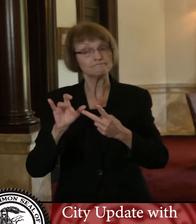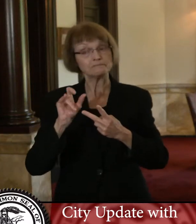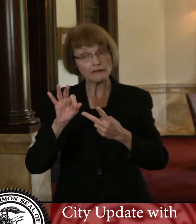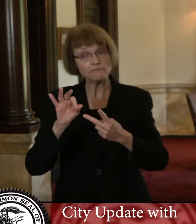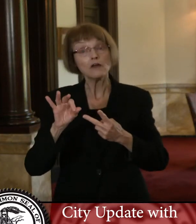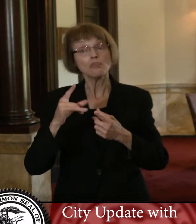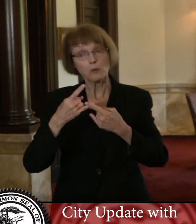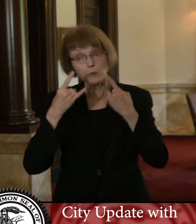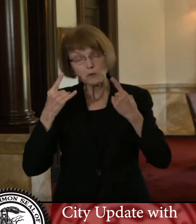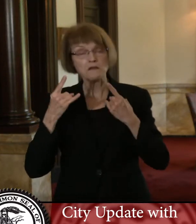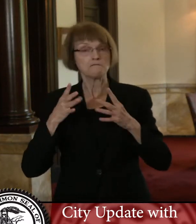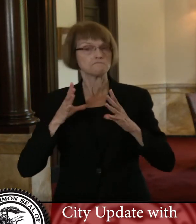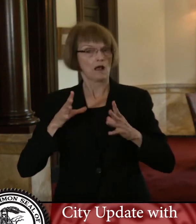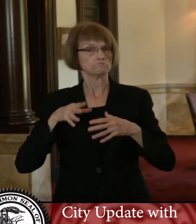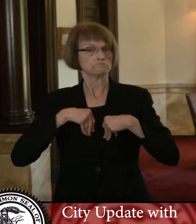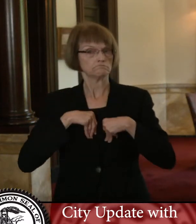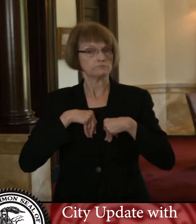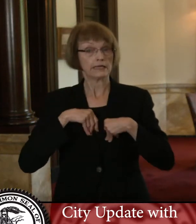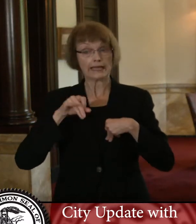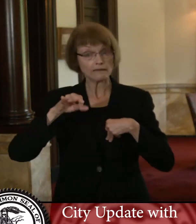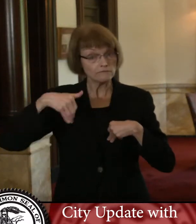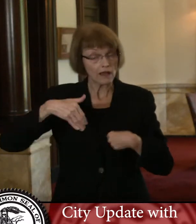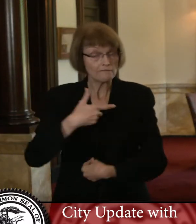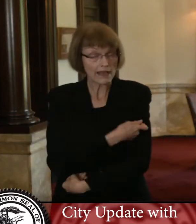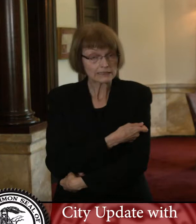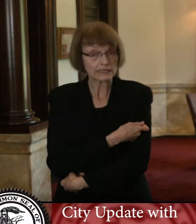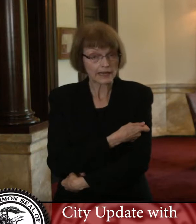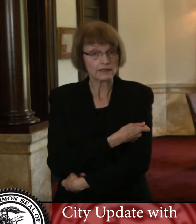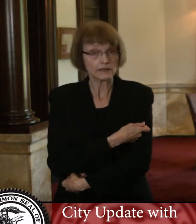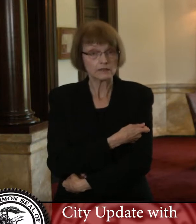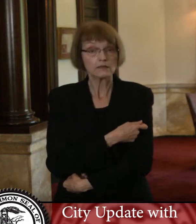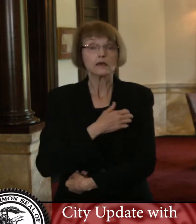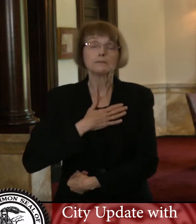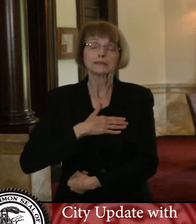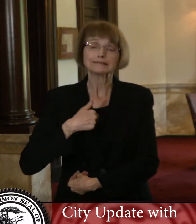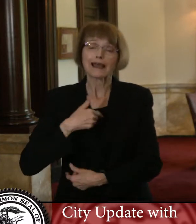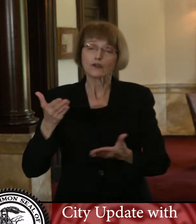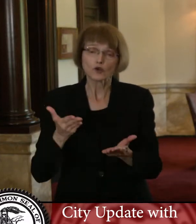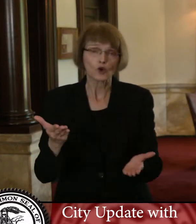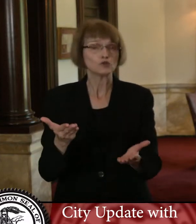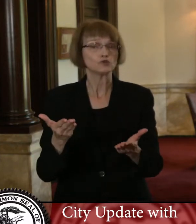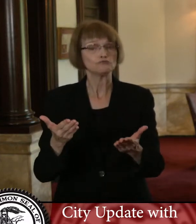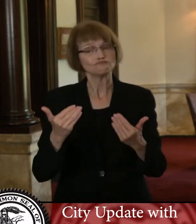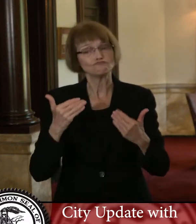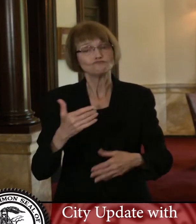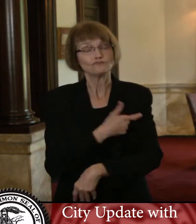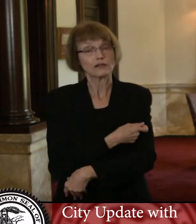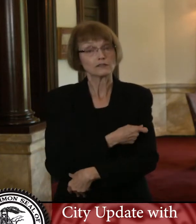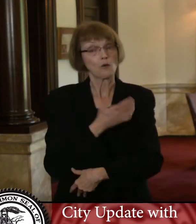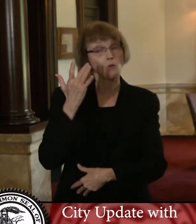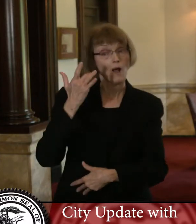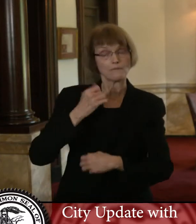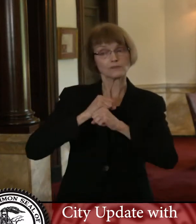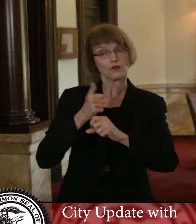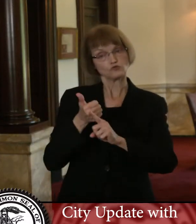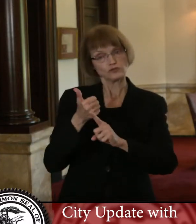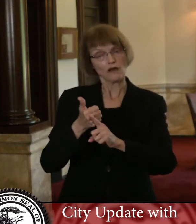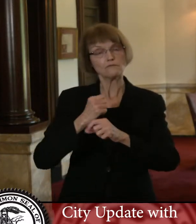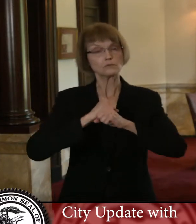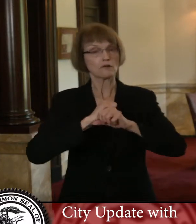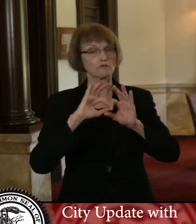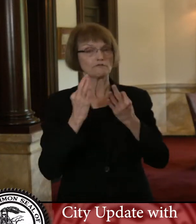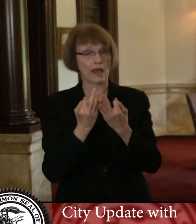masks. If you have not gotten vaccinated yet, I encourage you to do so to protect yourself and your